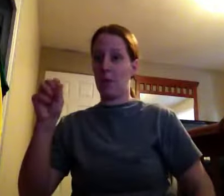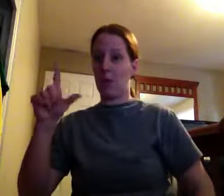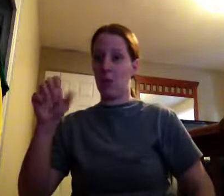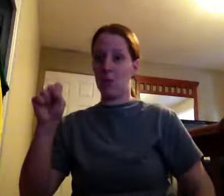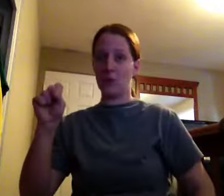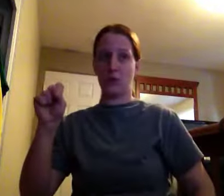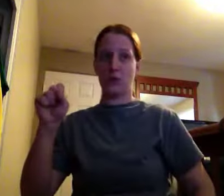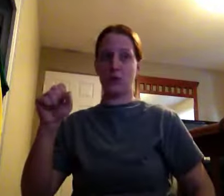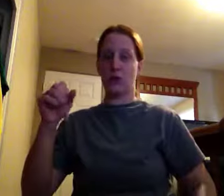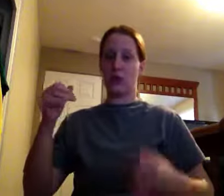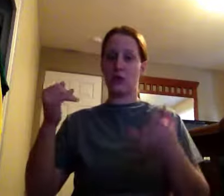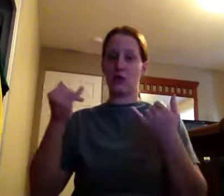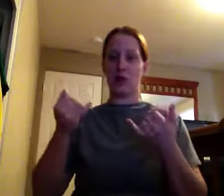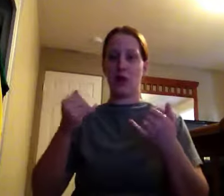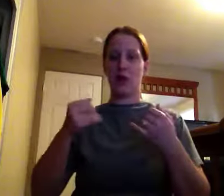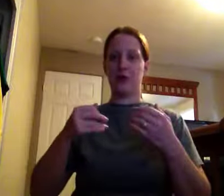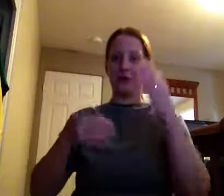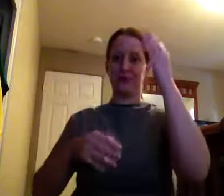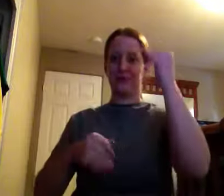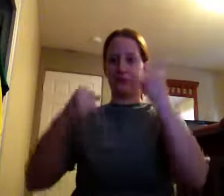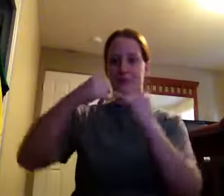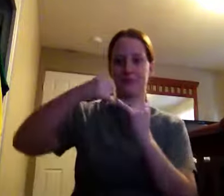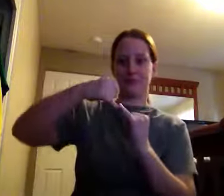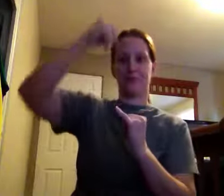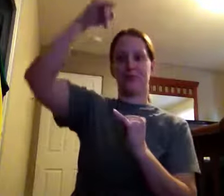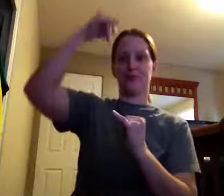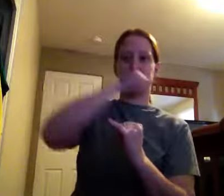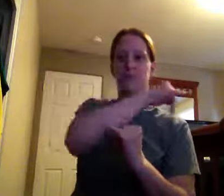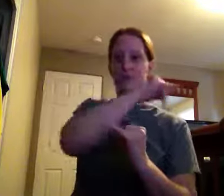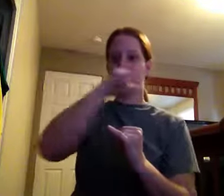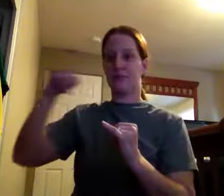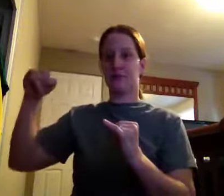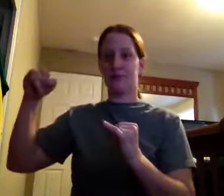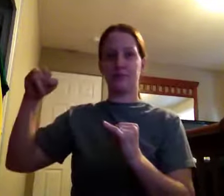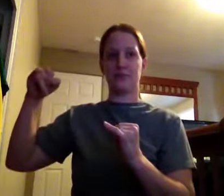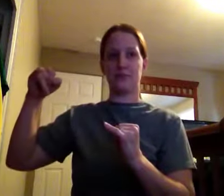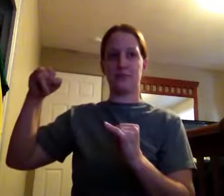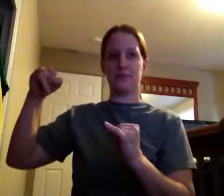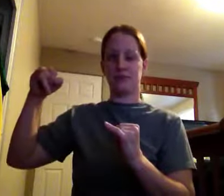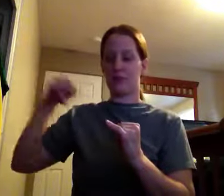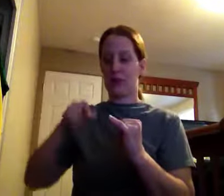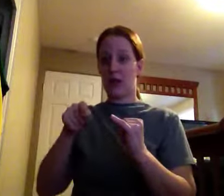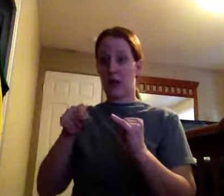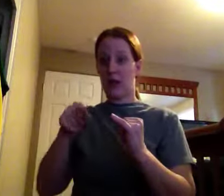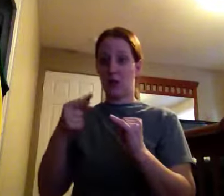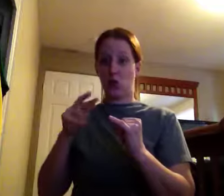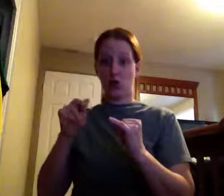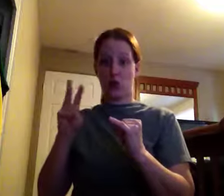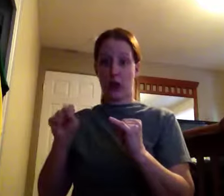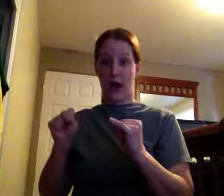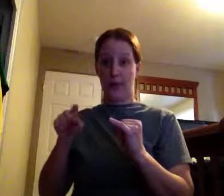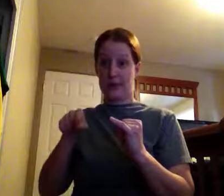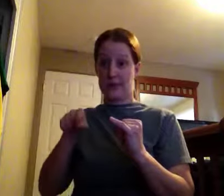And in hydrogen's box on the periodic table, there's 1.01, and I'm putting grams down there, and moles up top, there's 1 mole, so I use my periodic